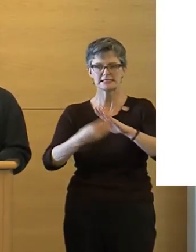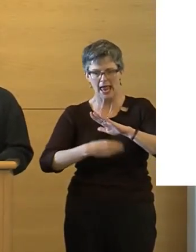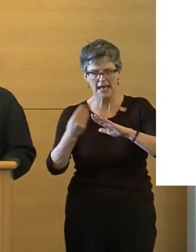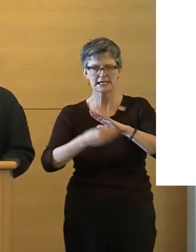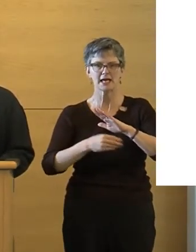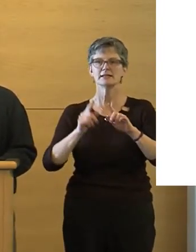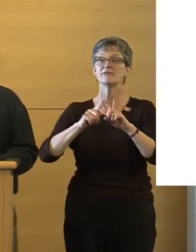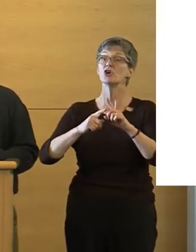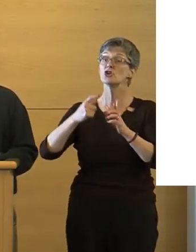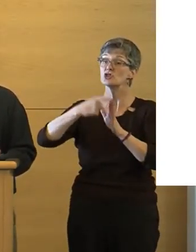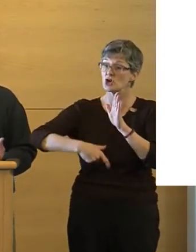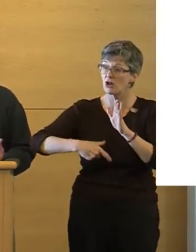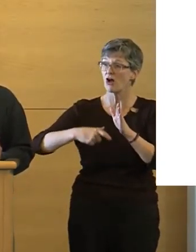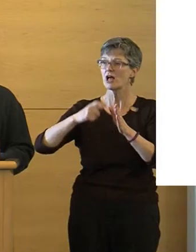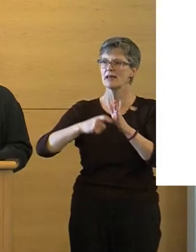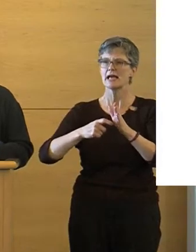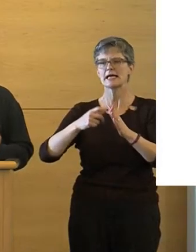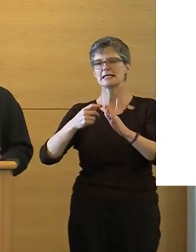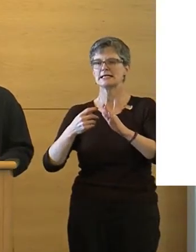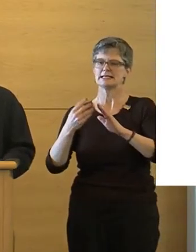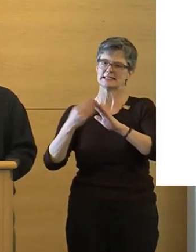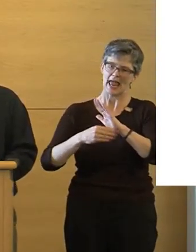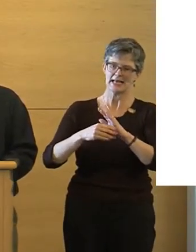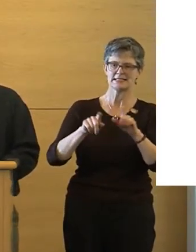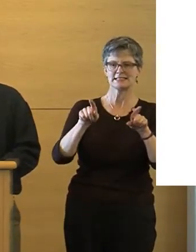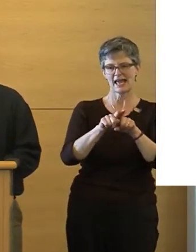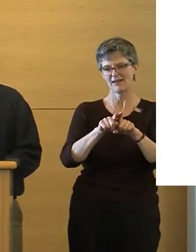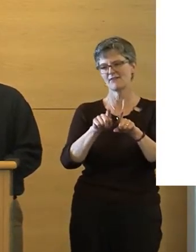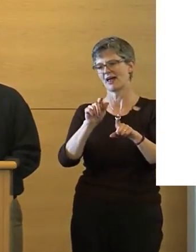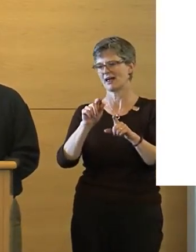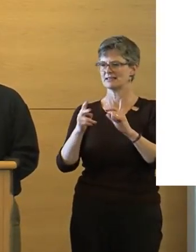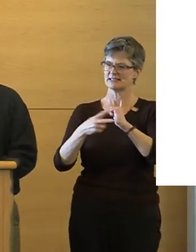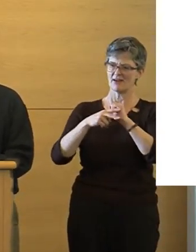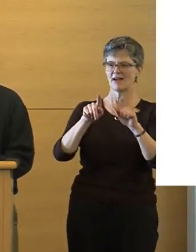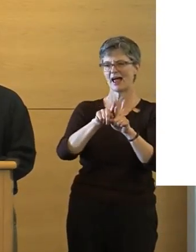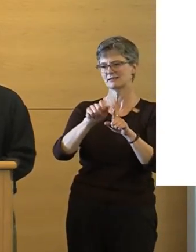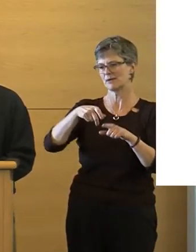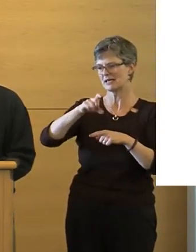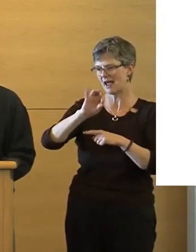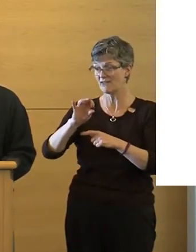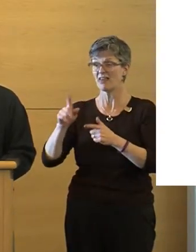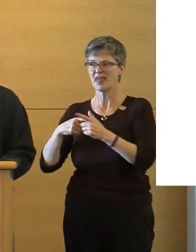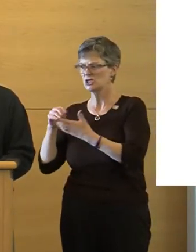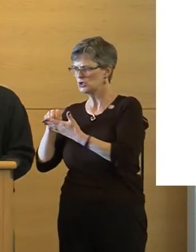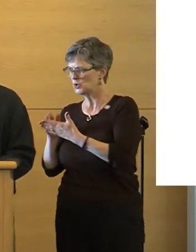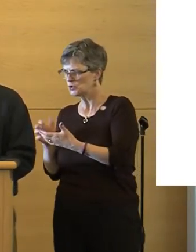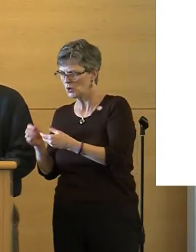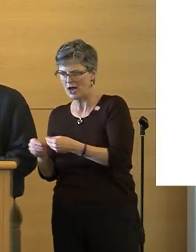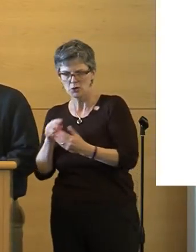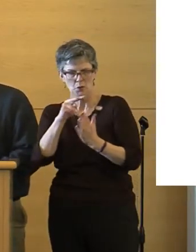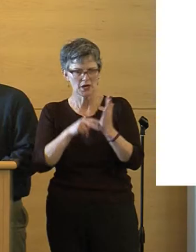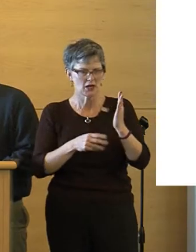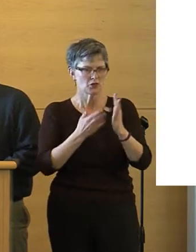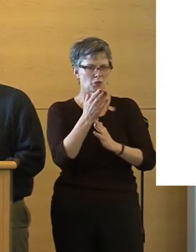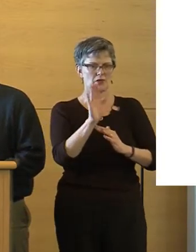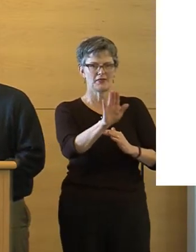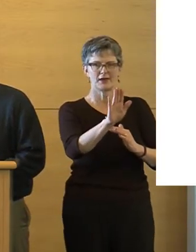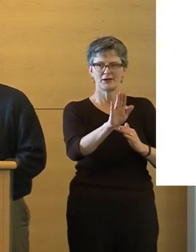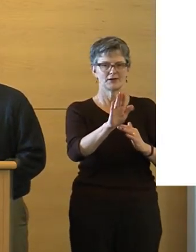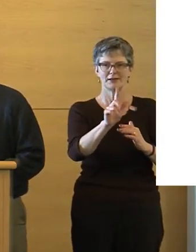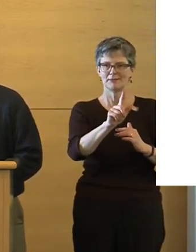text, it's completely inaccessible. That's the worst type, but there are a lot of those out there, particularly in high volume areas